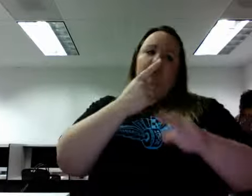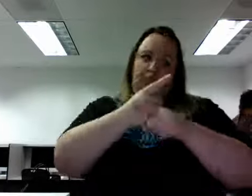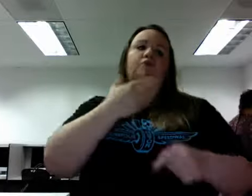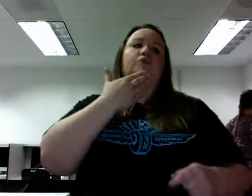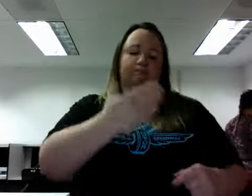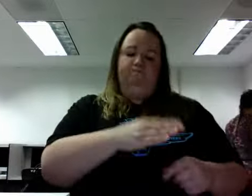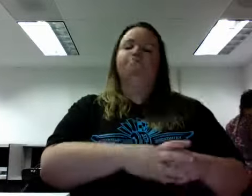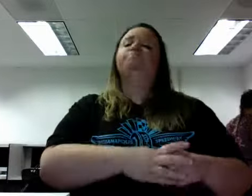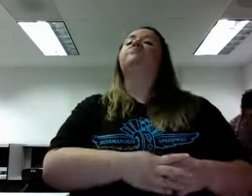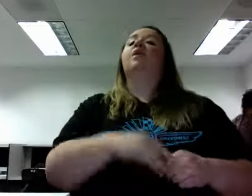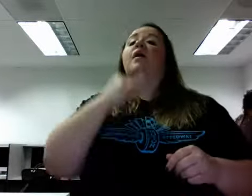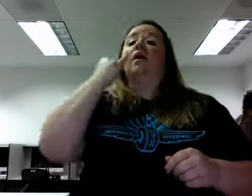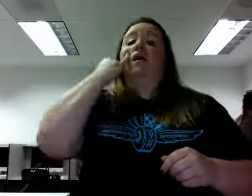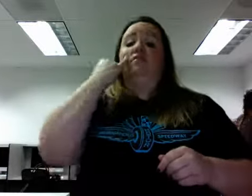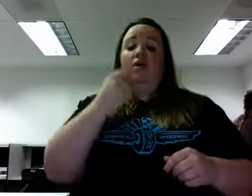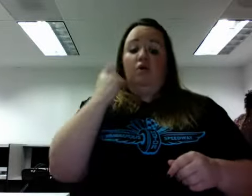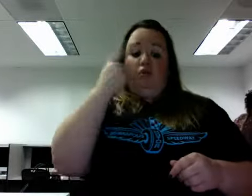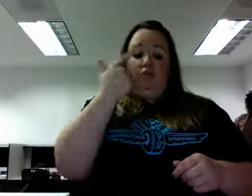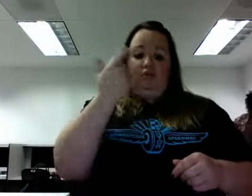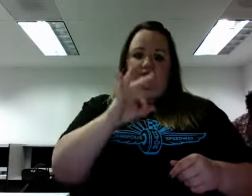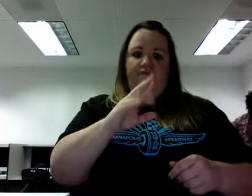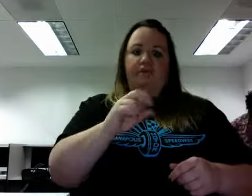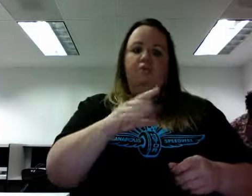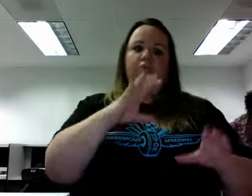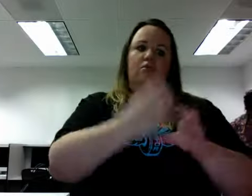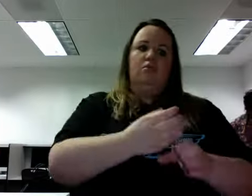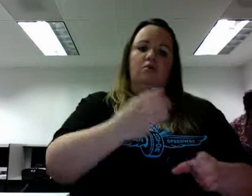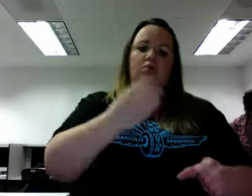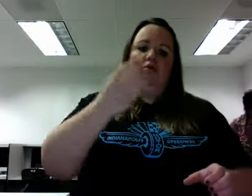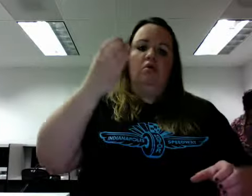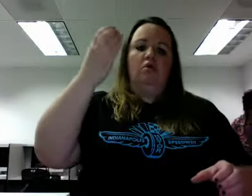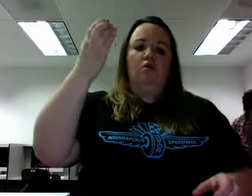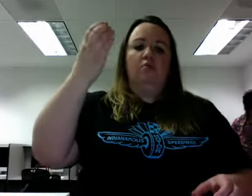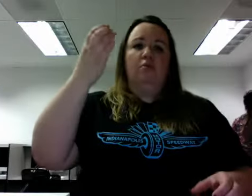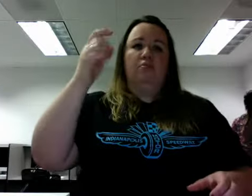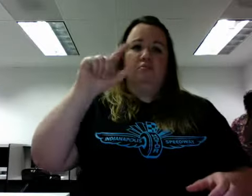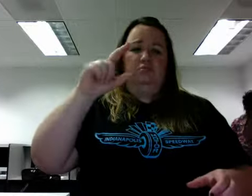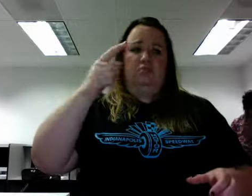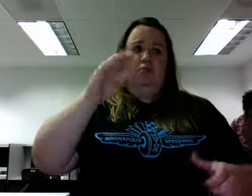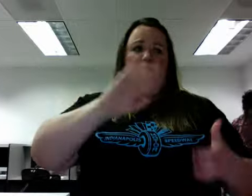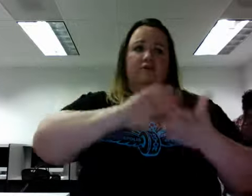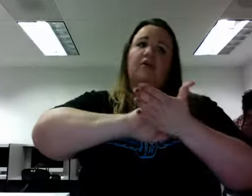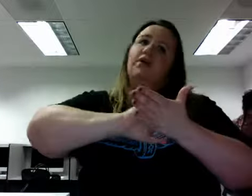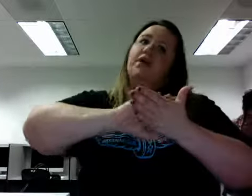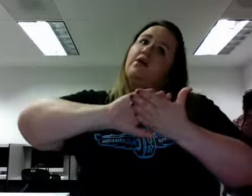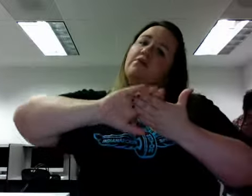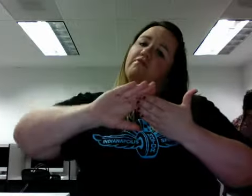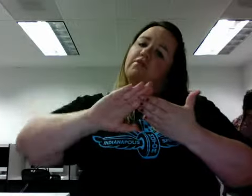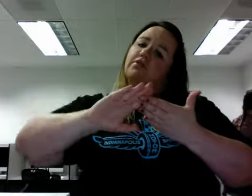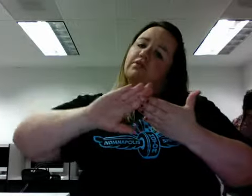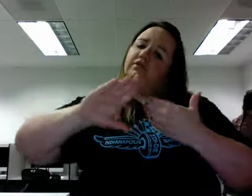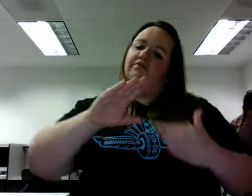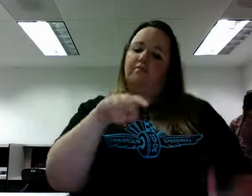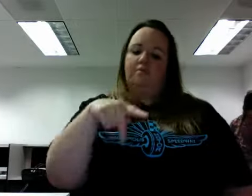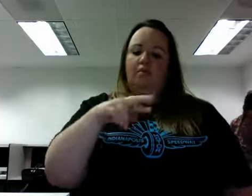this bone right here, if I look at this bone is going to be surrounded by a sleeve or a membrane that's called the periosteum. Now, what's the purpose, or